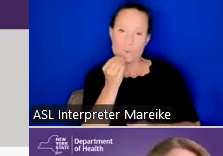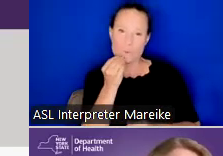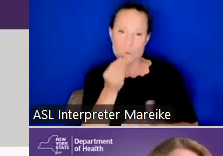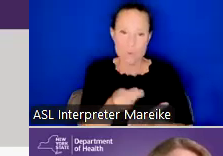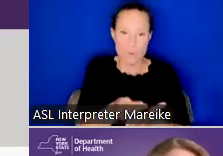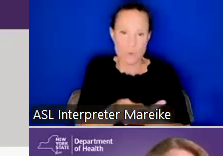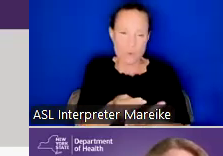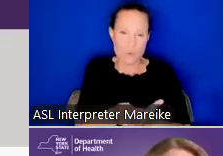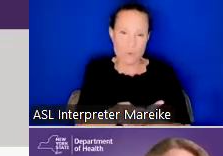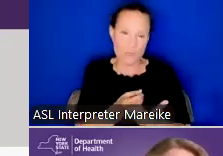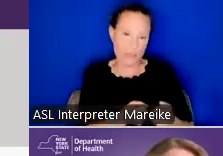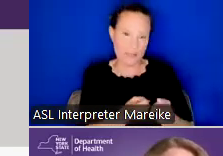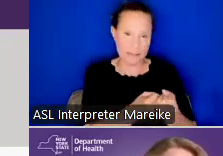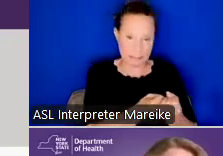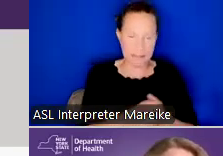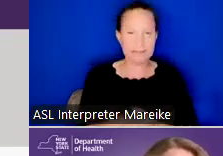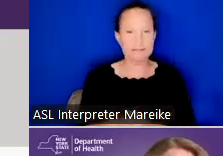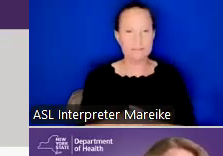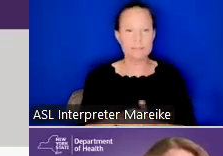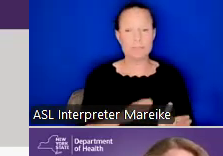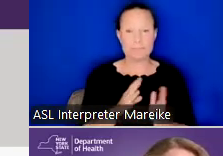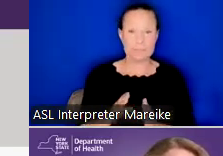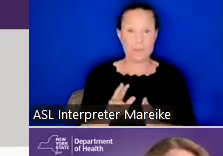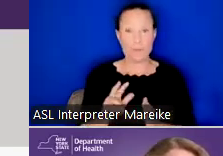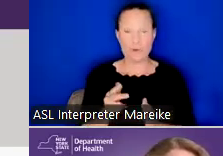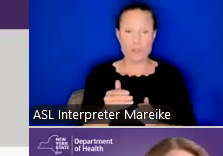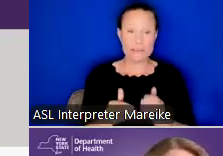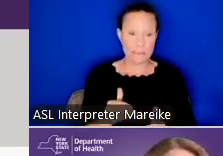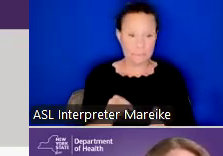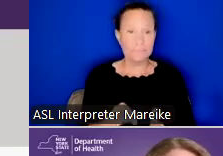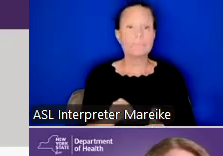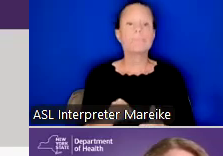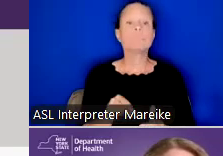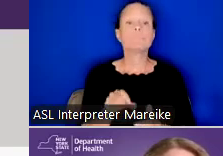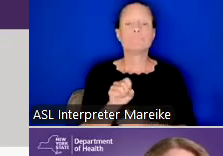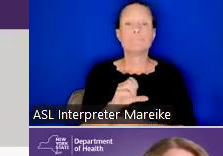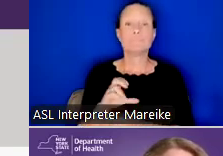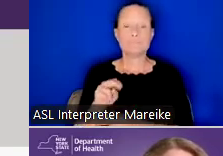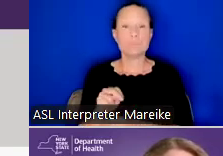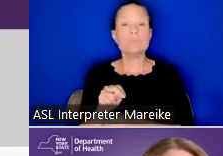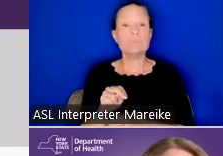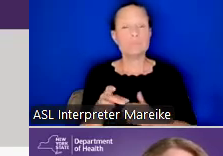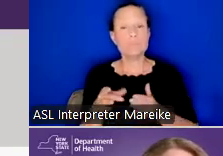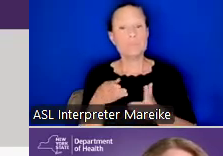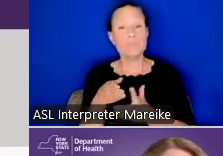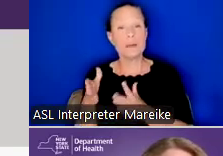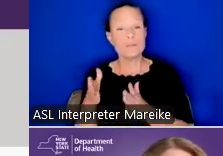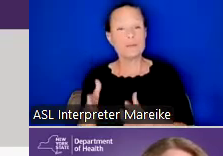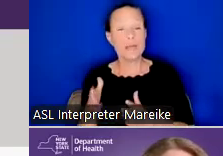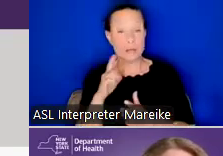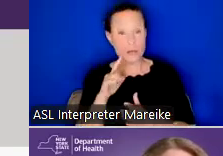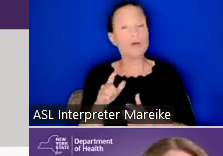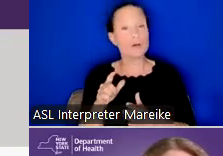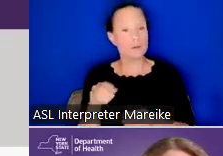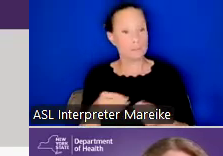In step 3, the social care navigator creates a referral to a community-based organization that